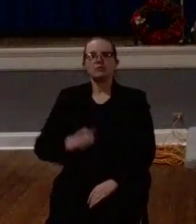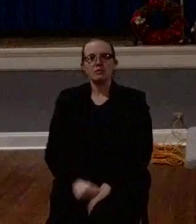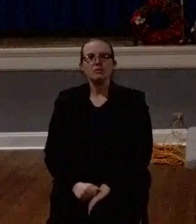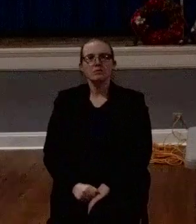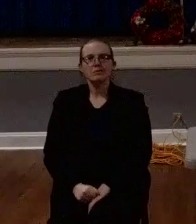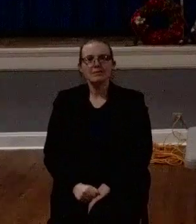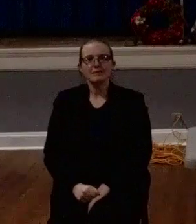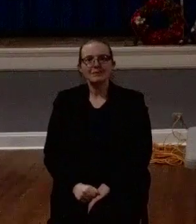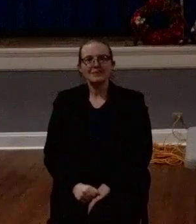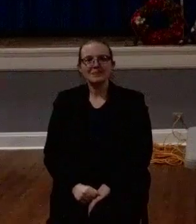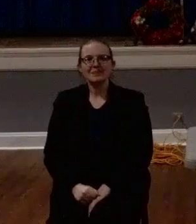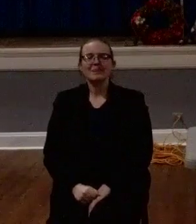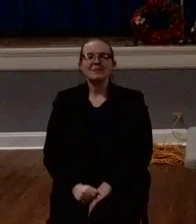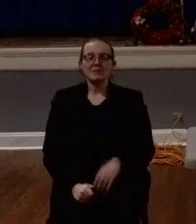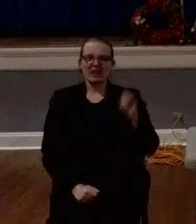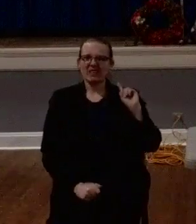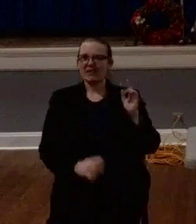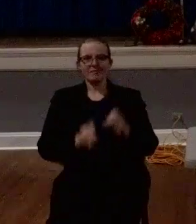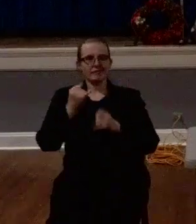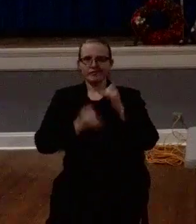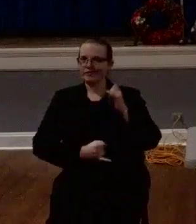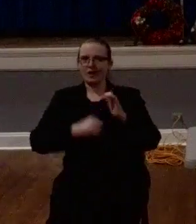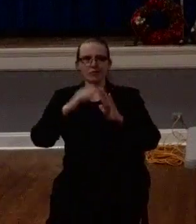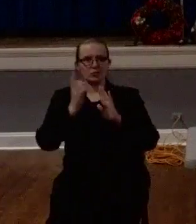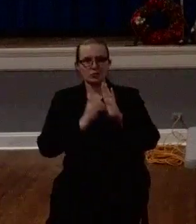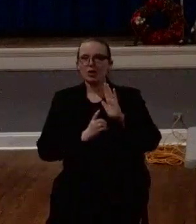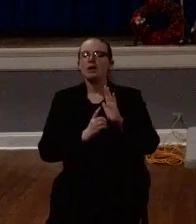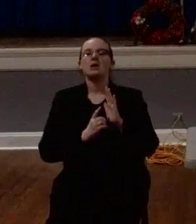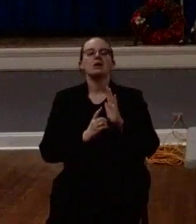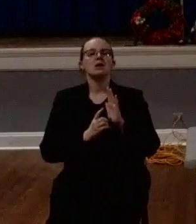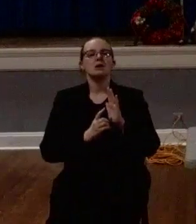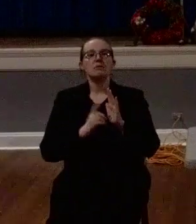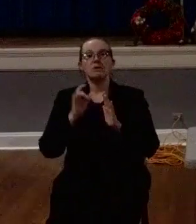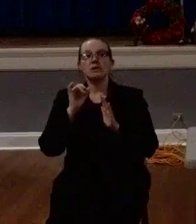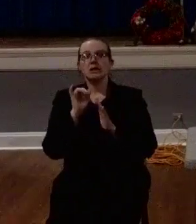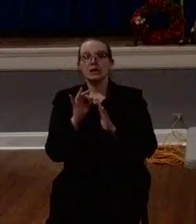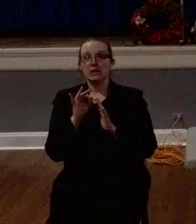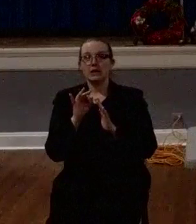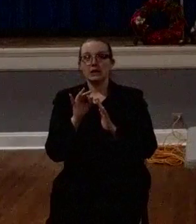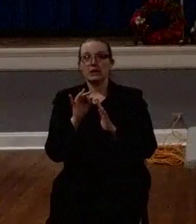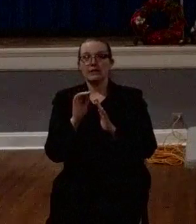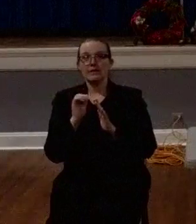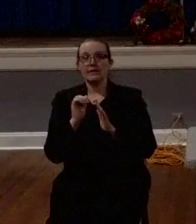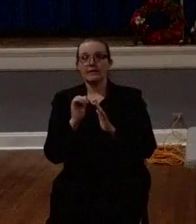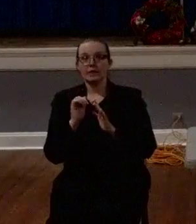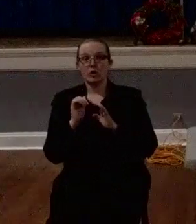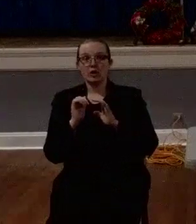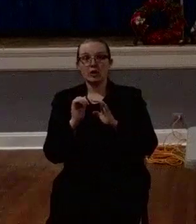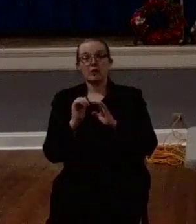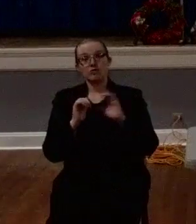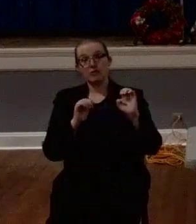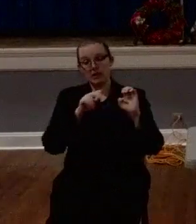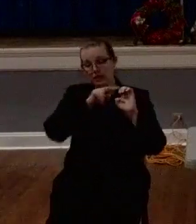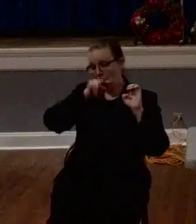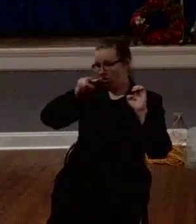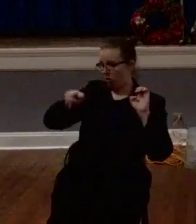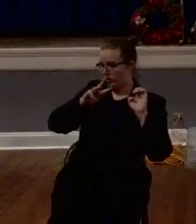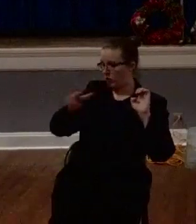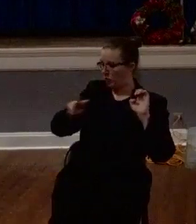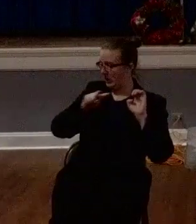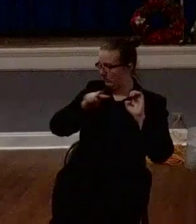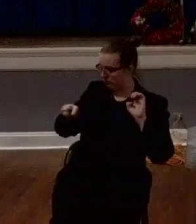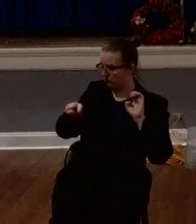And this is just a final rendering from if you're looking from the east, west, to just give you an